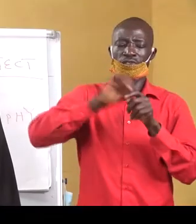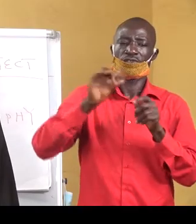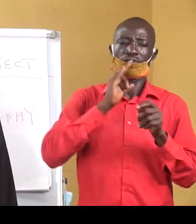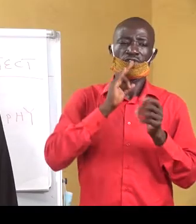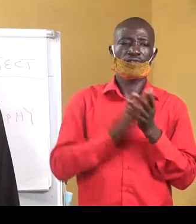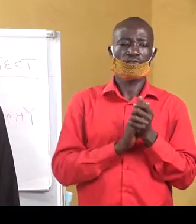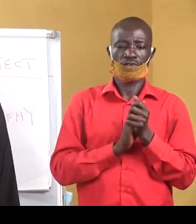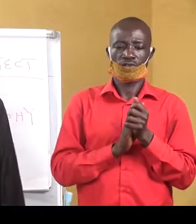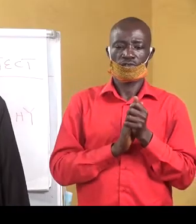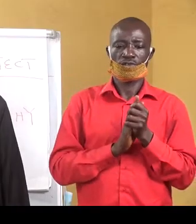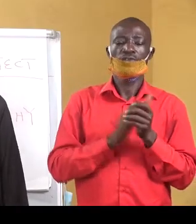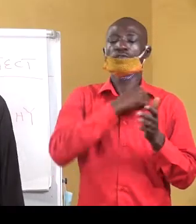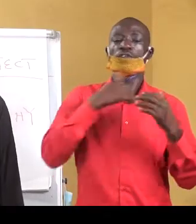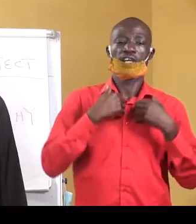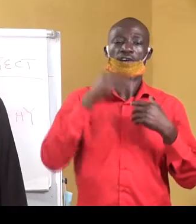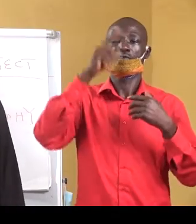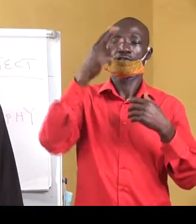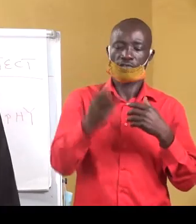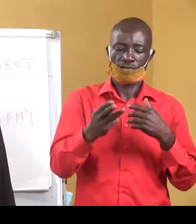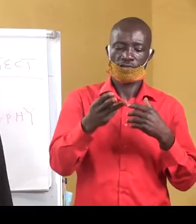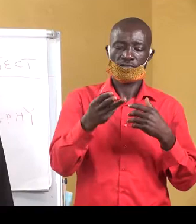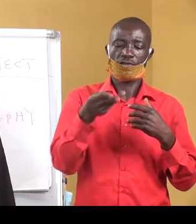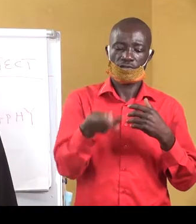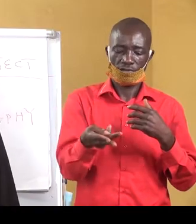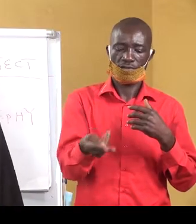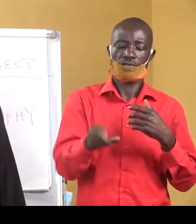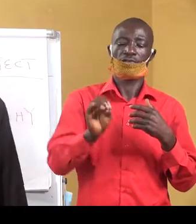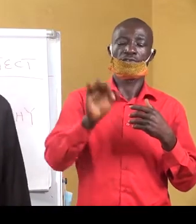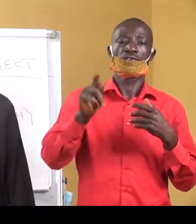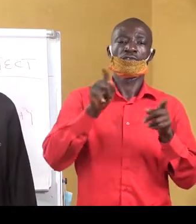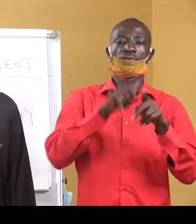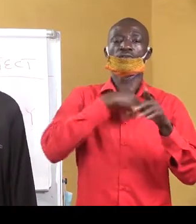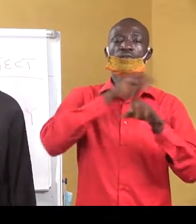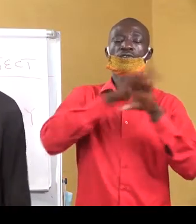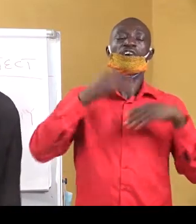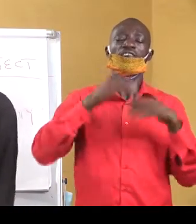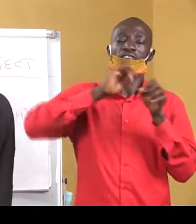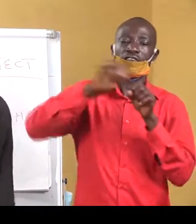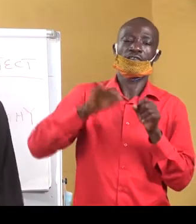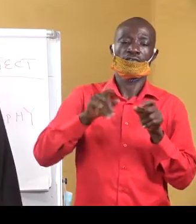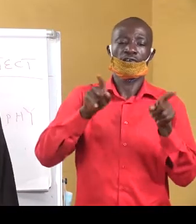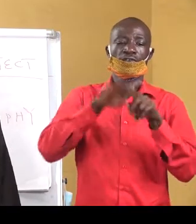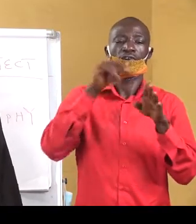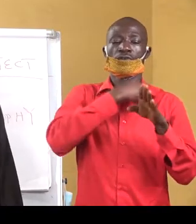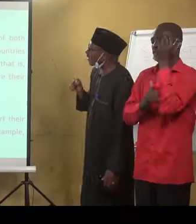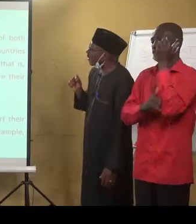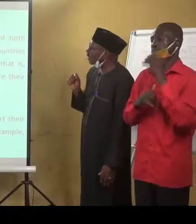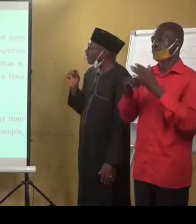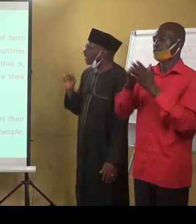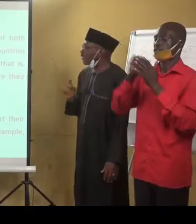we do not have wheat. We do not produce wheat, but we don't have enough wheat. We had to